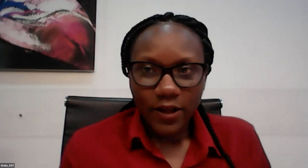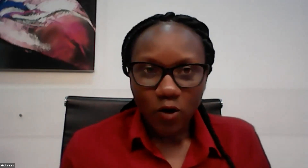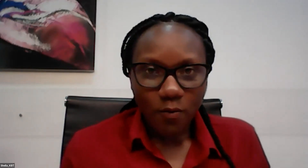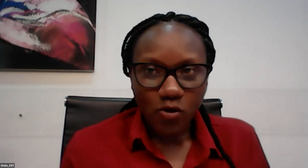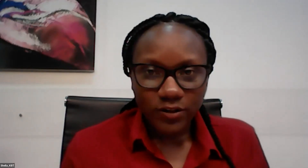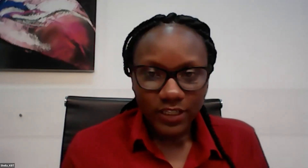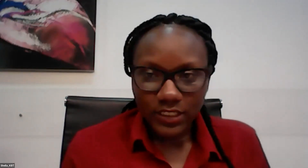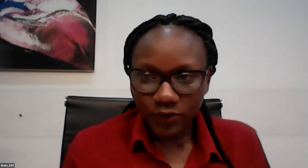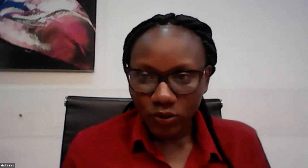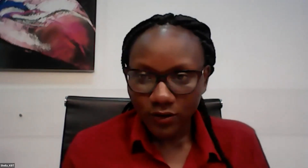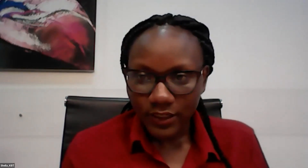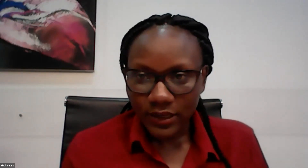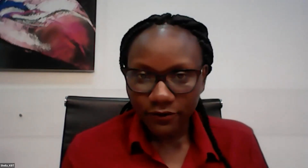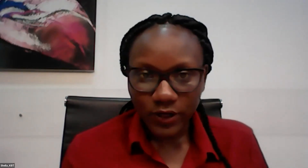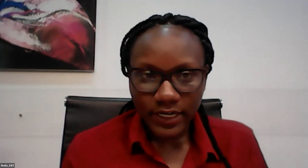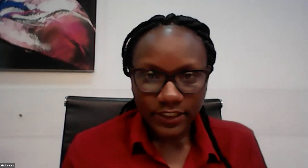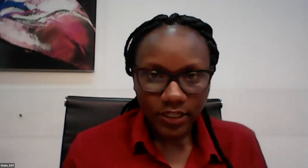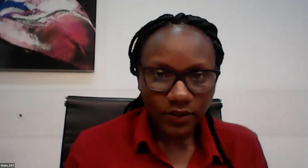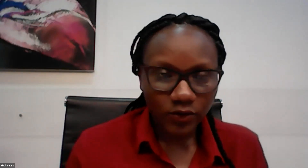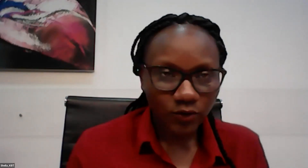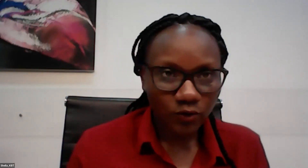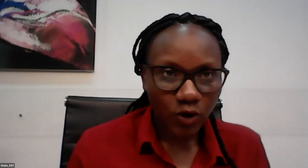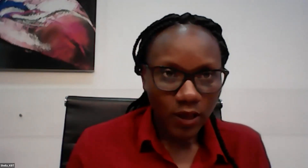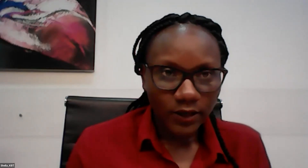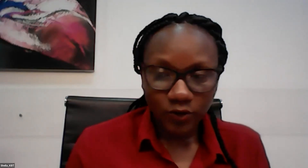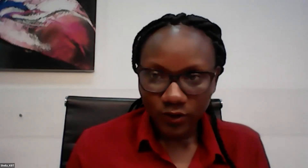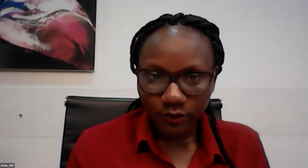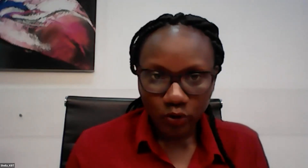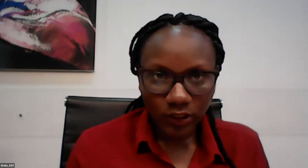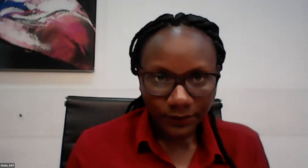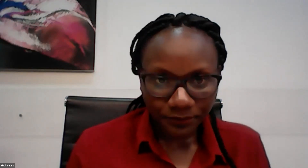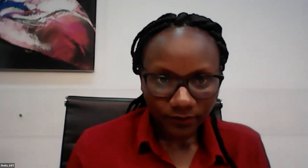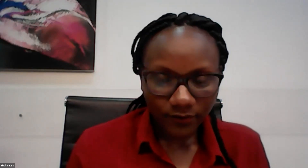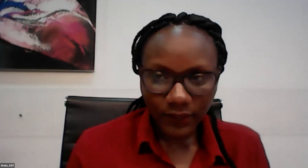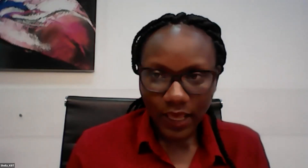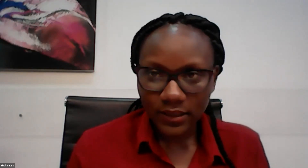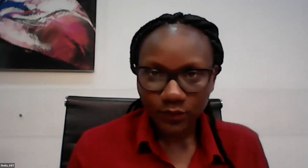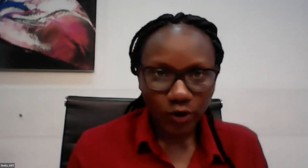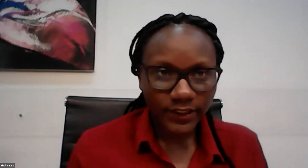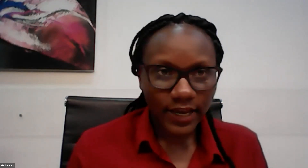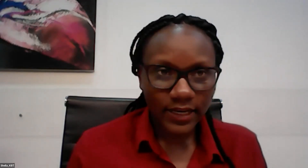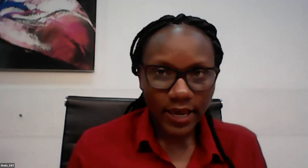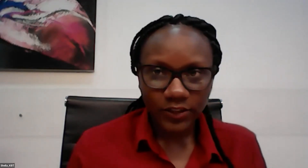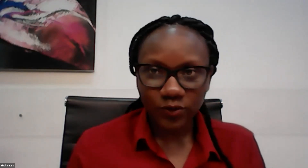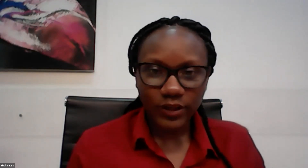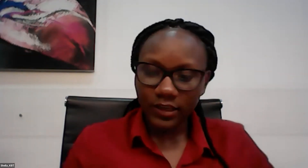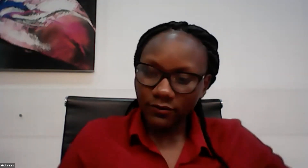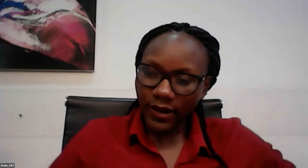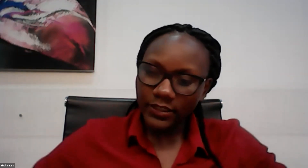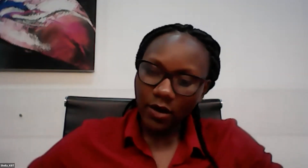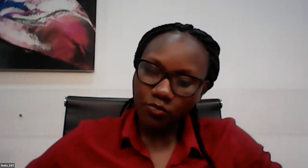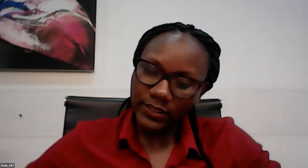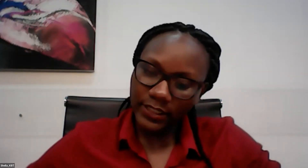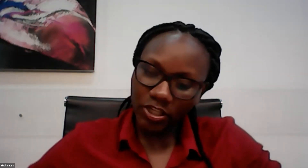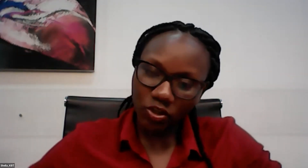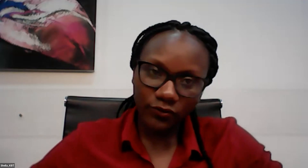you. I hope most of us, if not all of us, have gotten a chance to do the poll. At this point, I'd like to